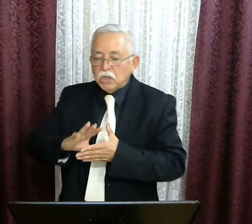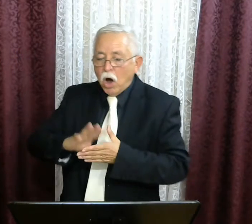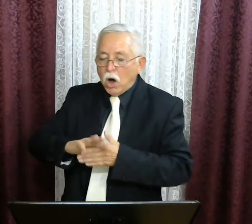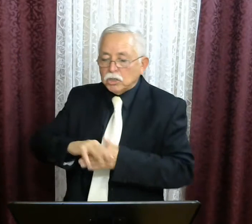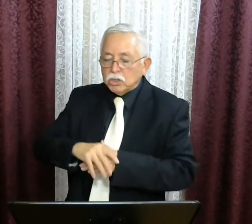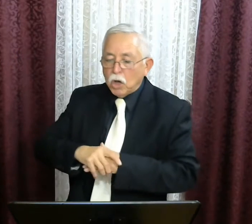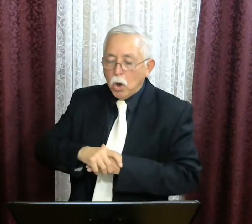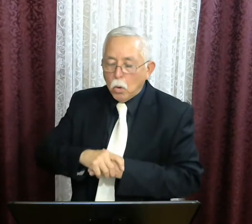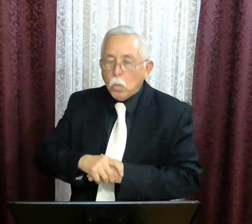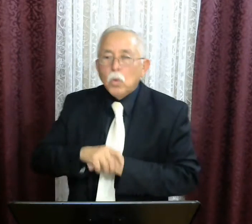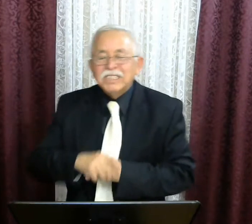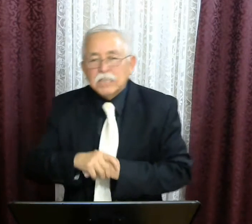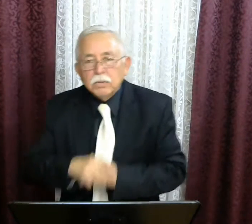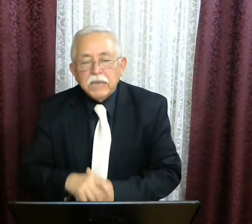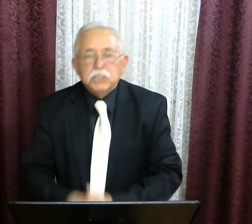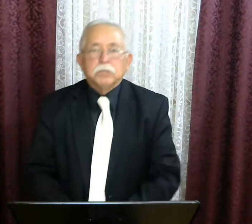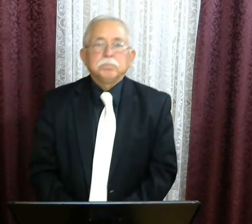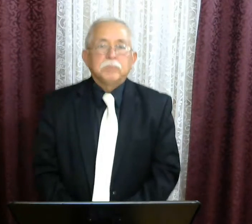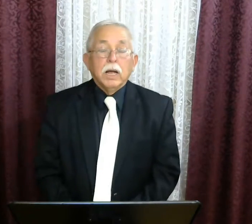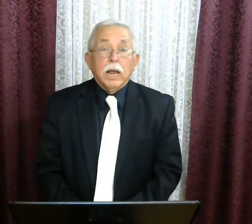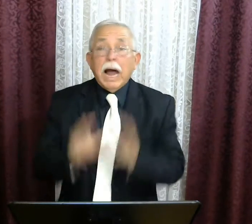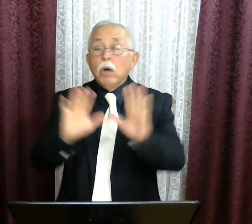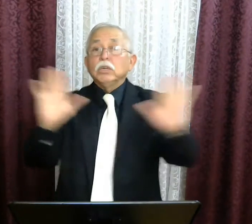us with salvation. Now we say,